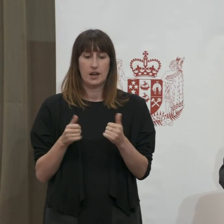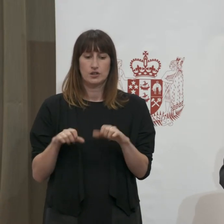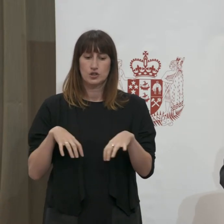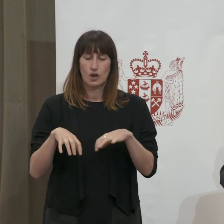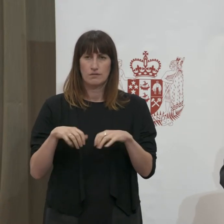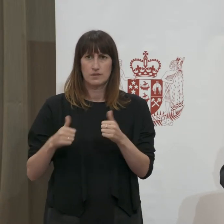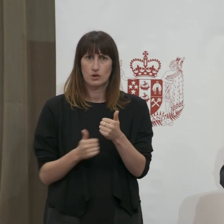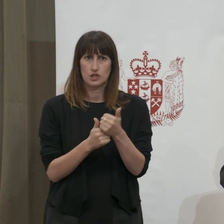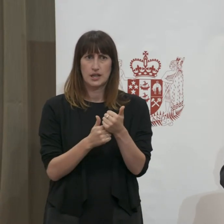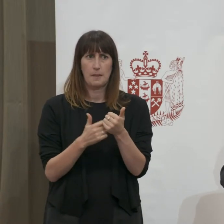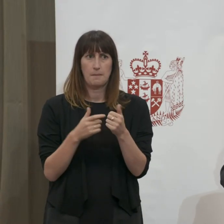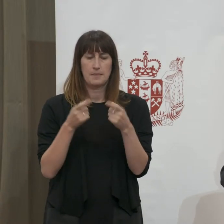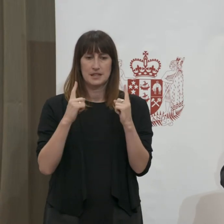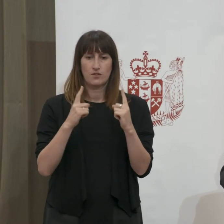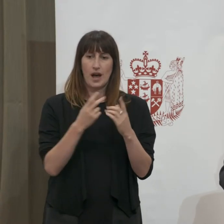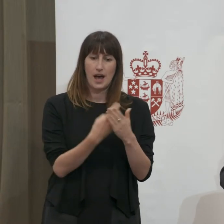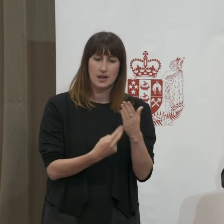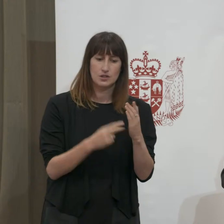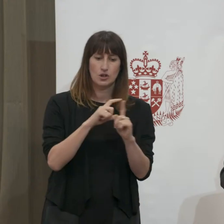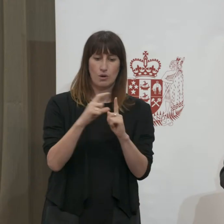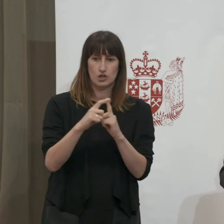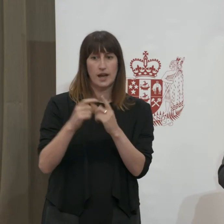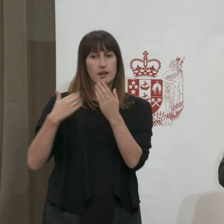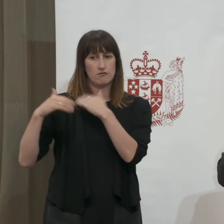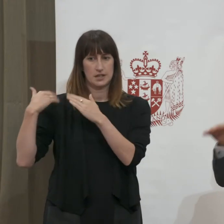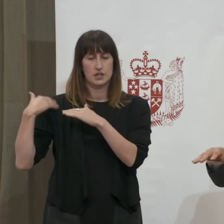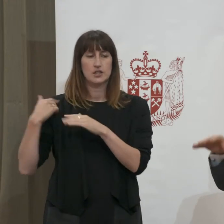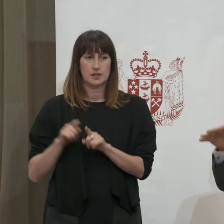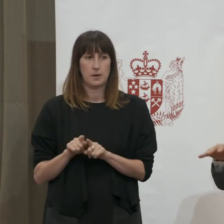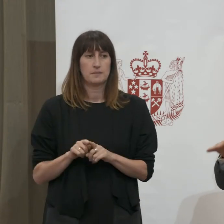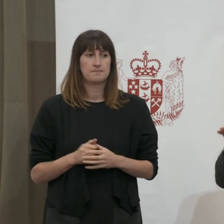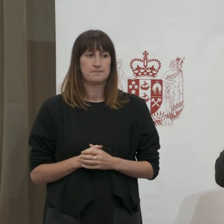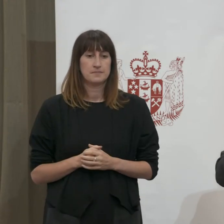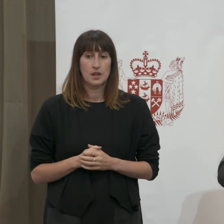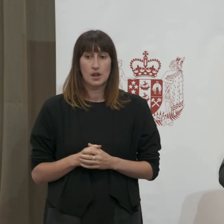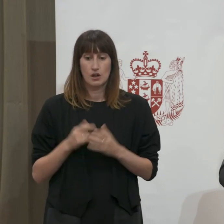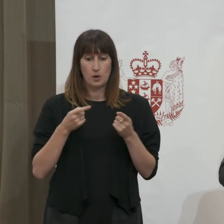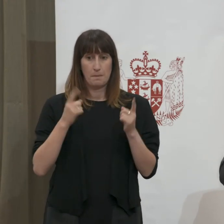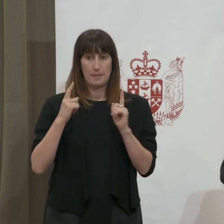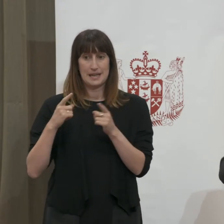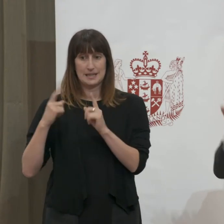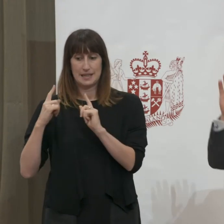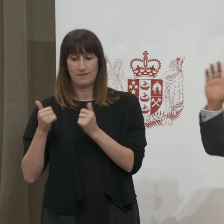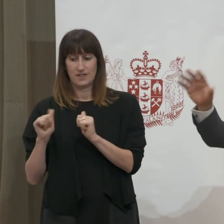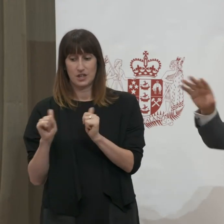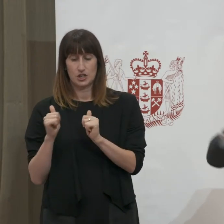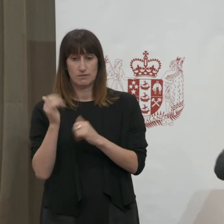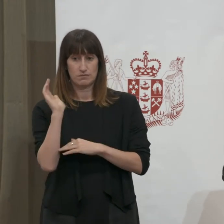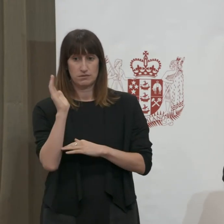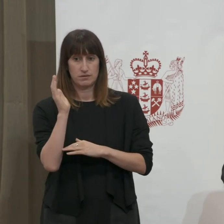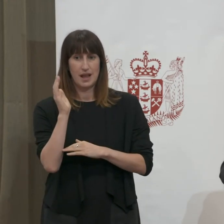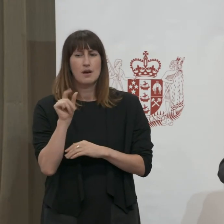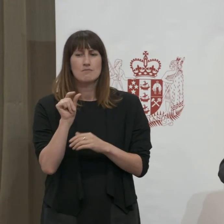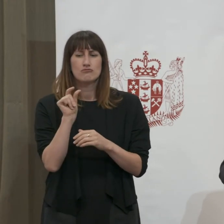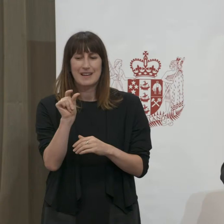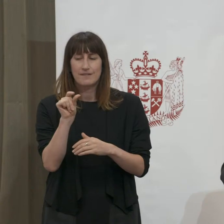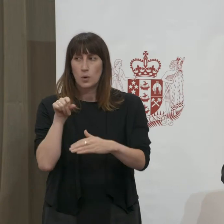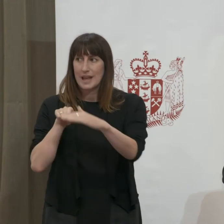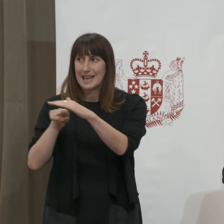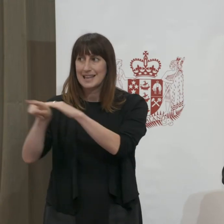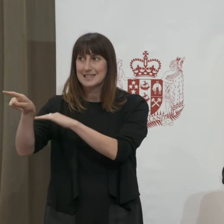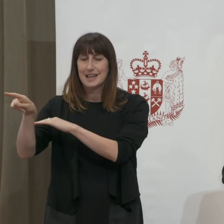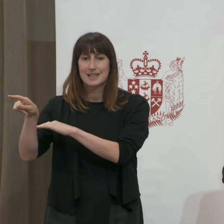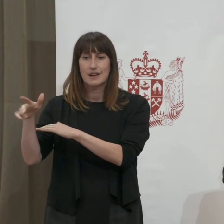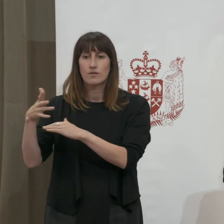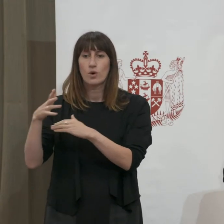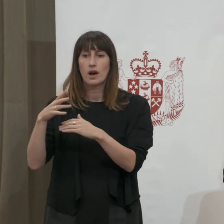for Arts, Culture and Heritage as well. Now, after the Ministers have spoken, they'll briefly exit for a stand-up with the